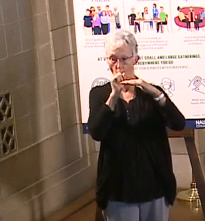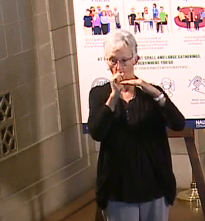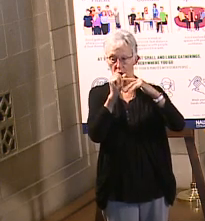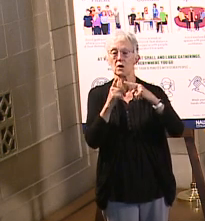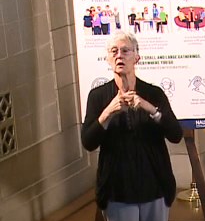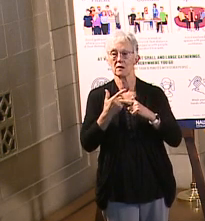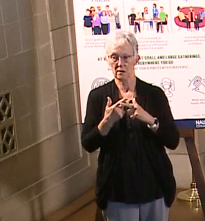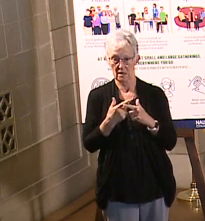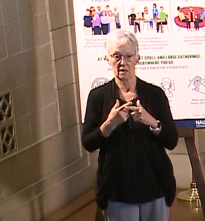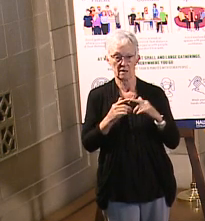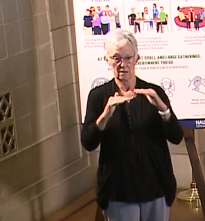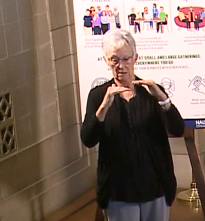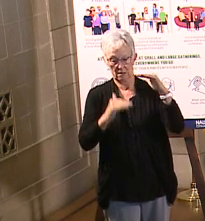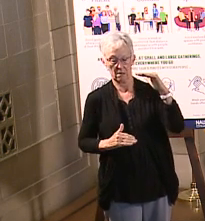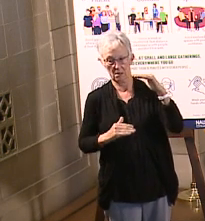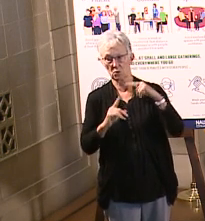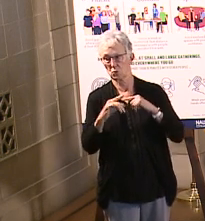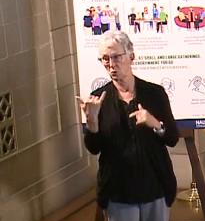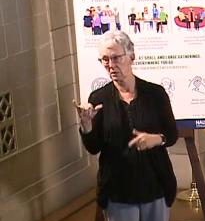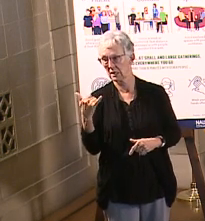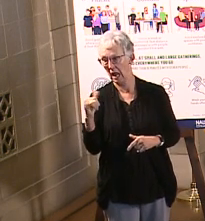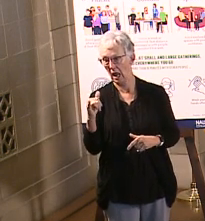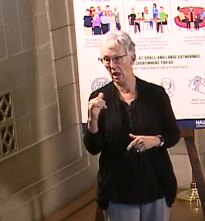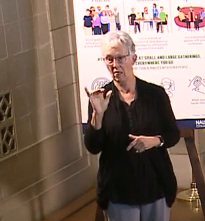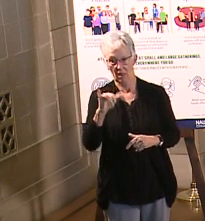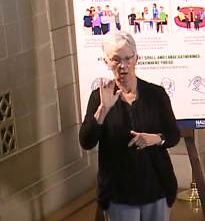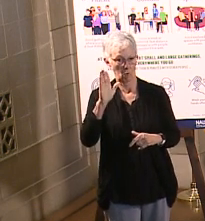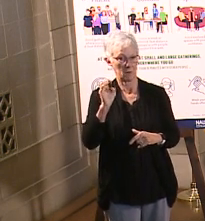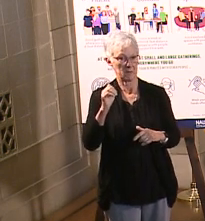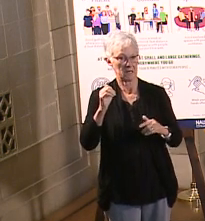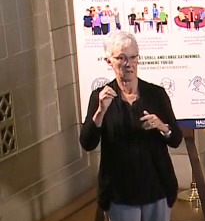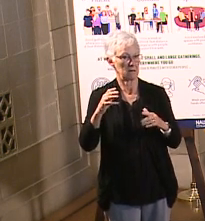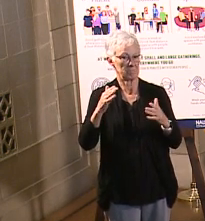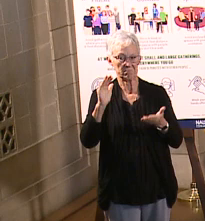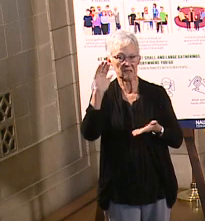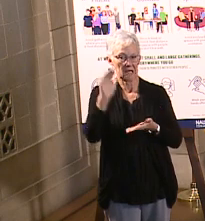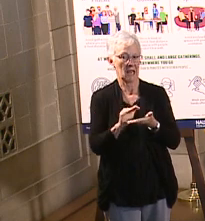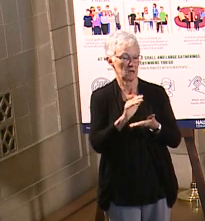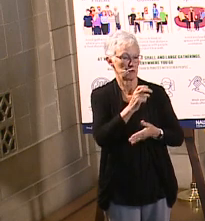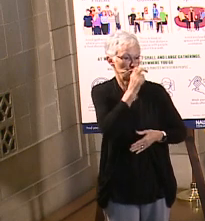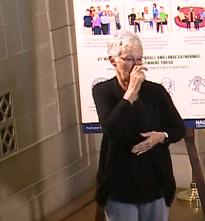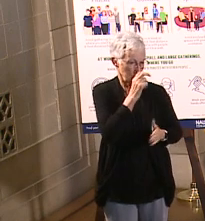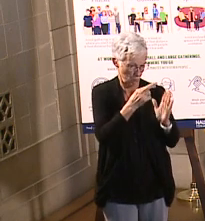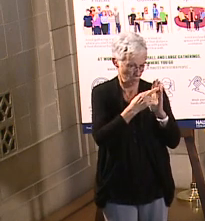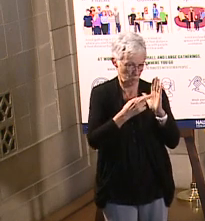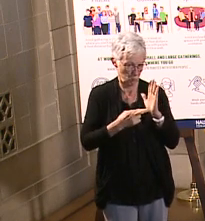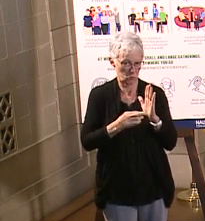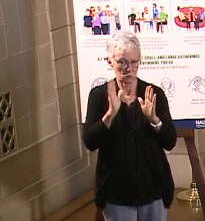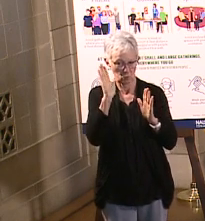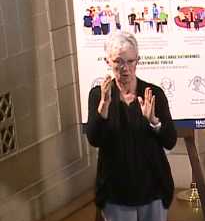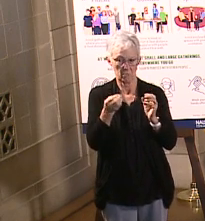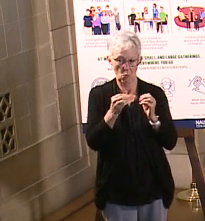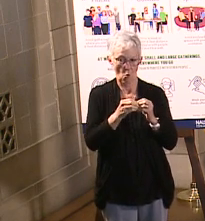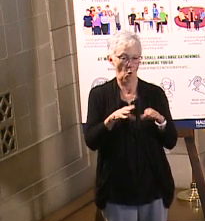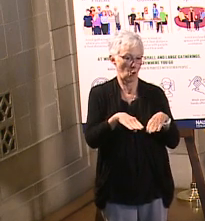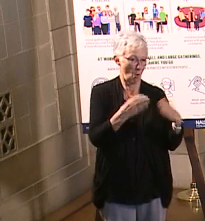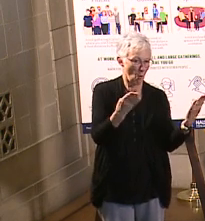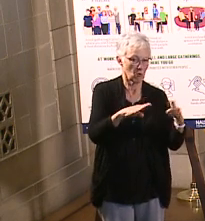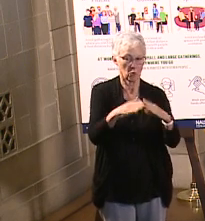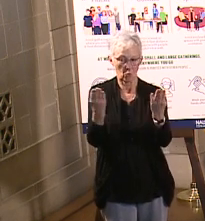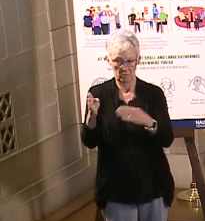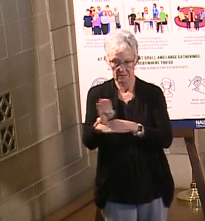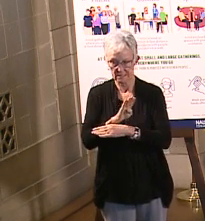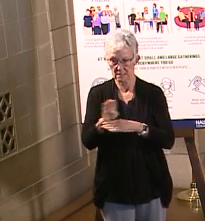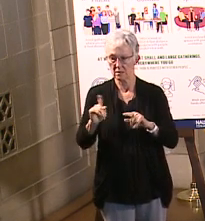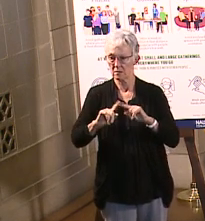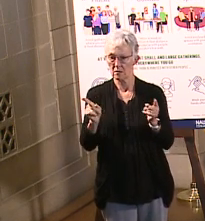down into the yellow level. And that would be lighter restrictions. So, but again, I want everybody to remember that all Nebraskans have the opportunity